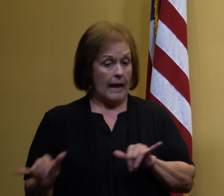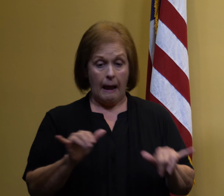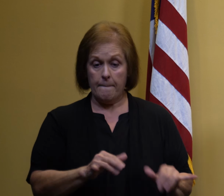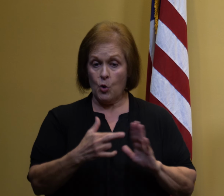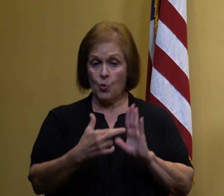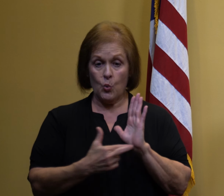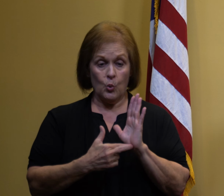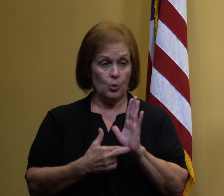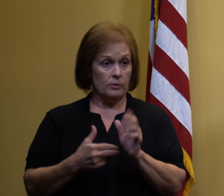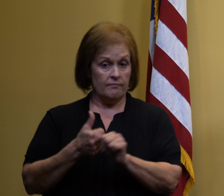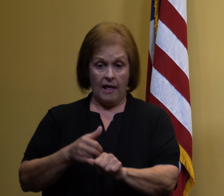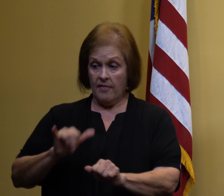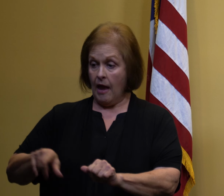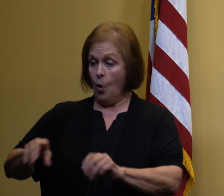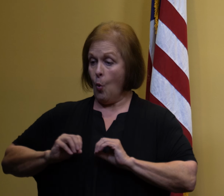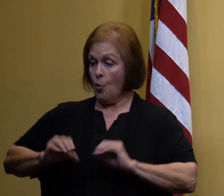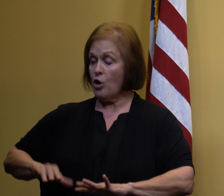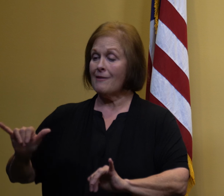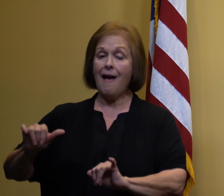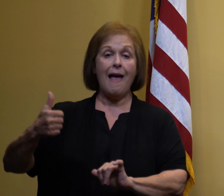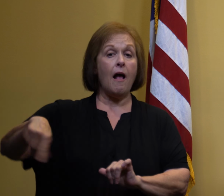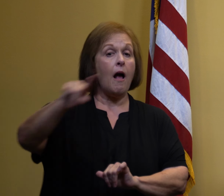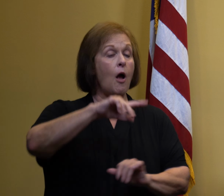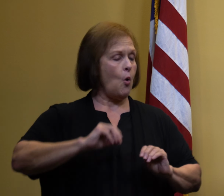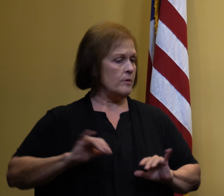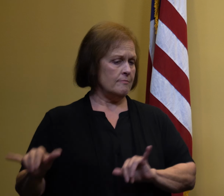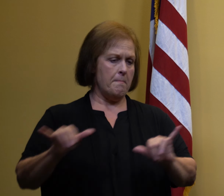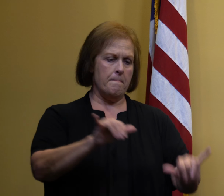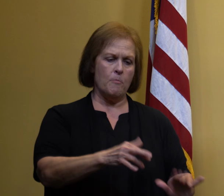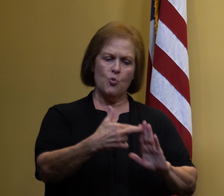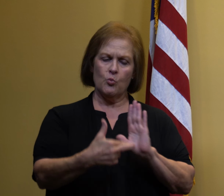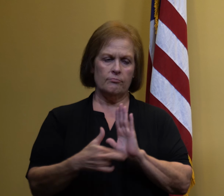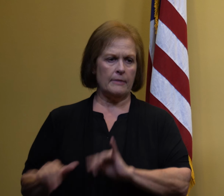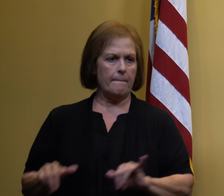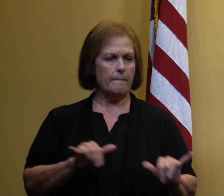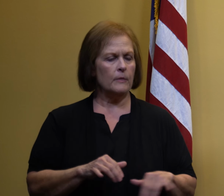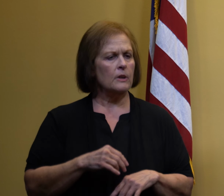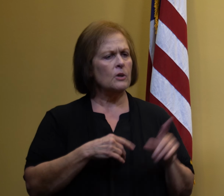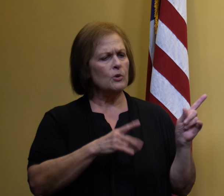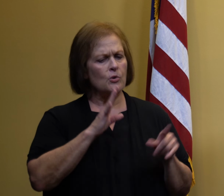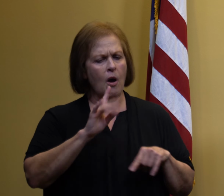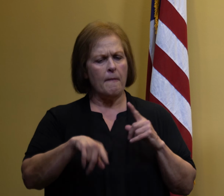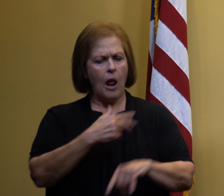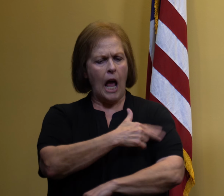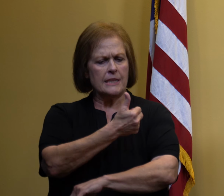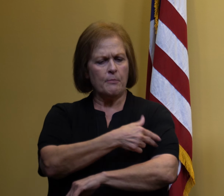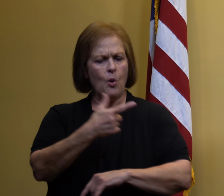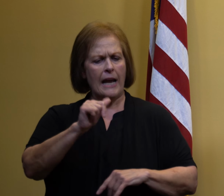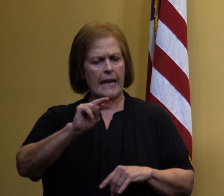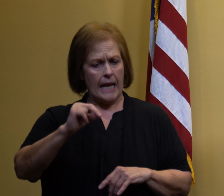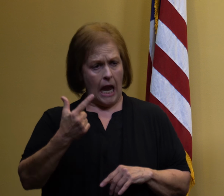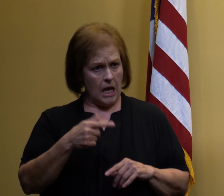apply to this owner just like every other owner. And on the topic of the no hospital gang that you were touching on, do you know if these teens